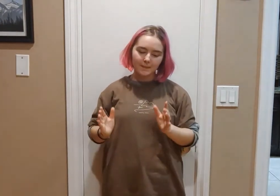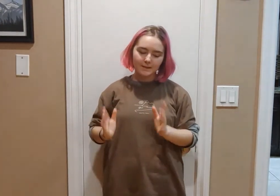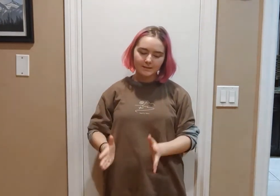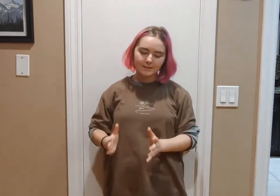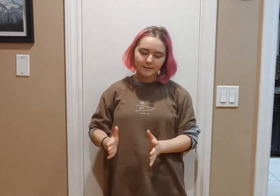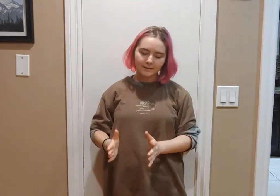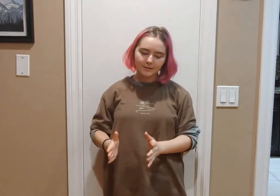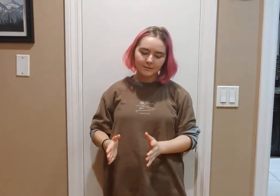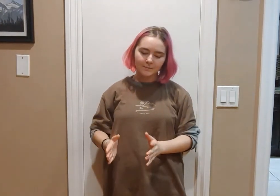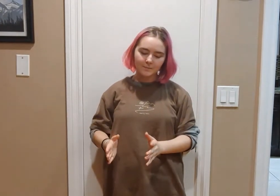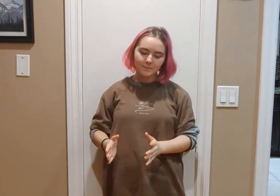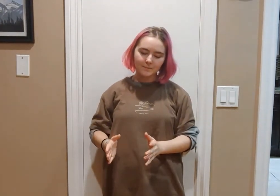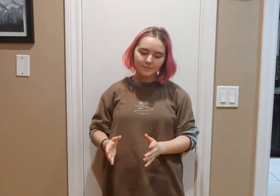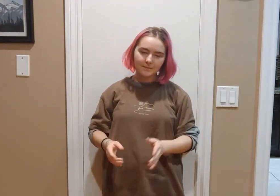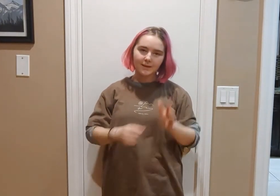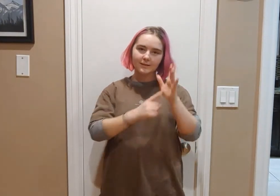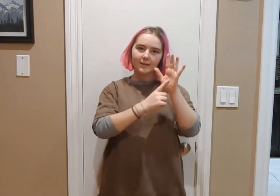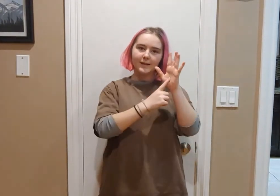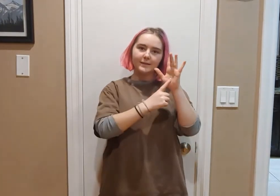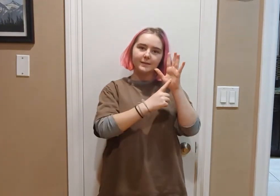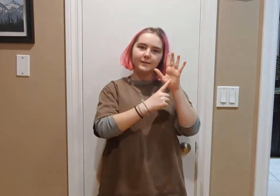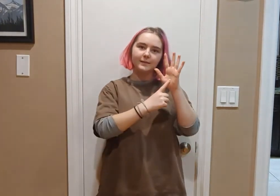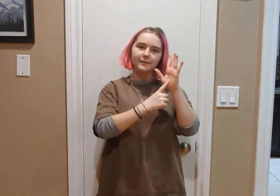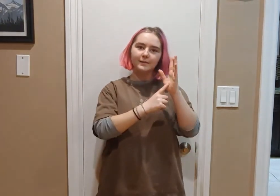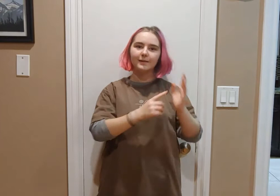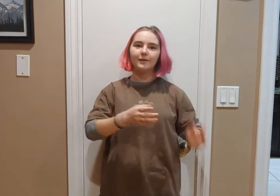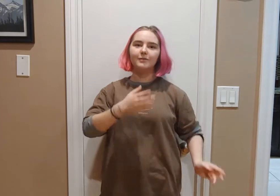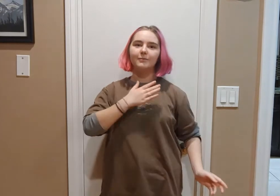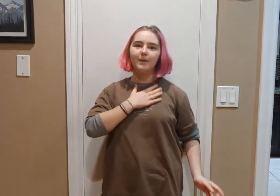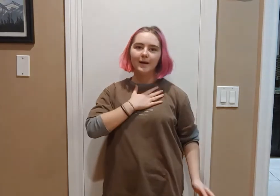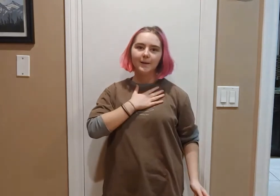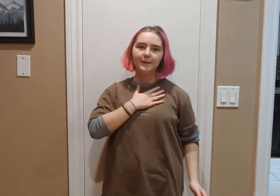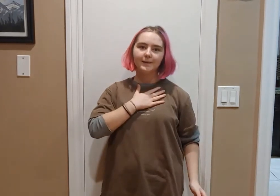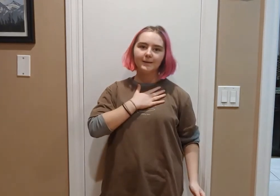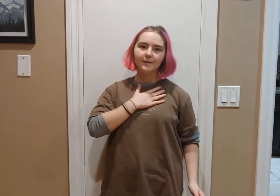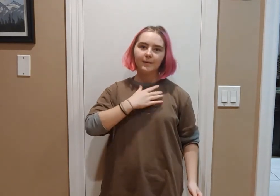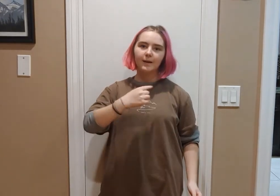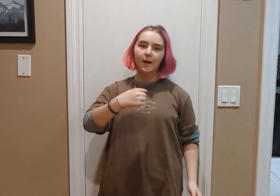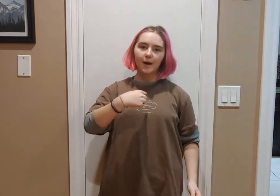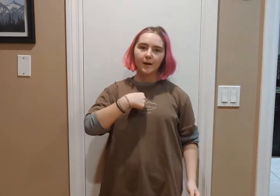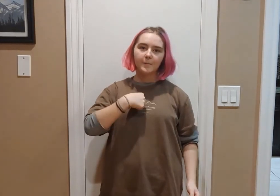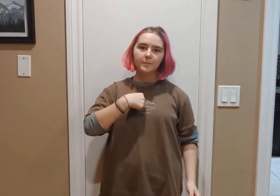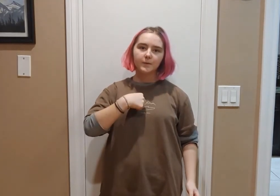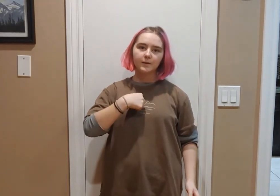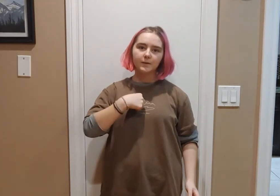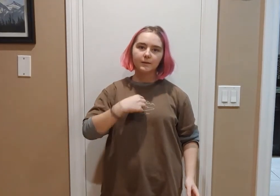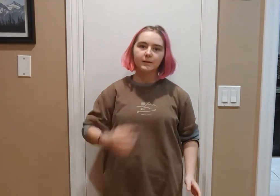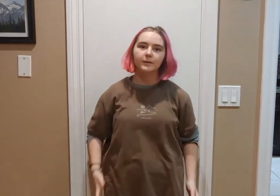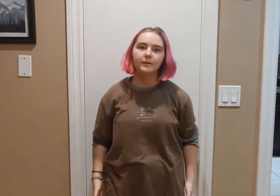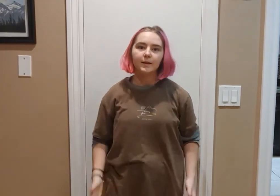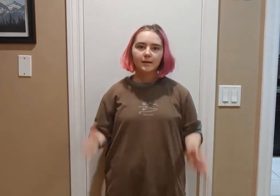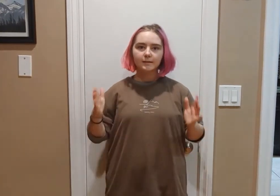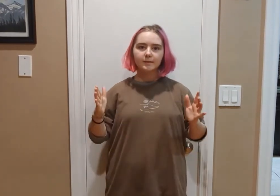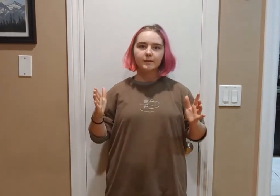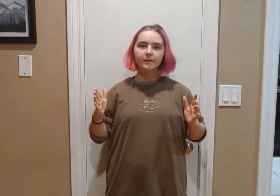this little light of mine, I'm gonna let